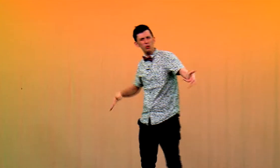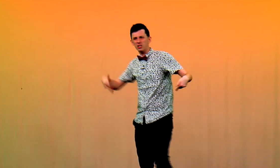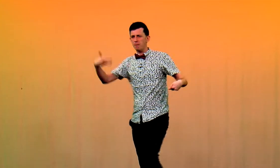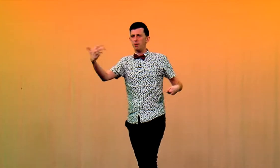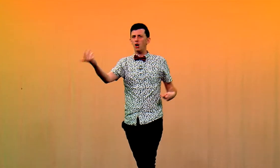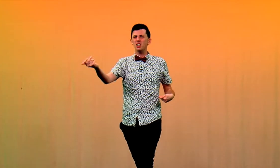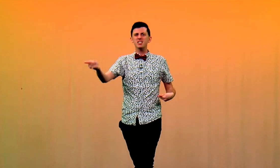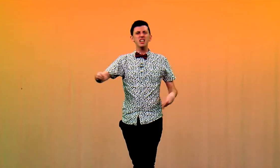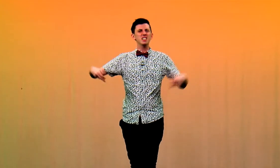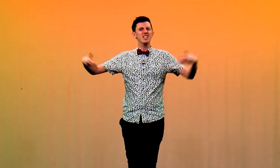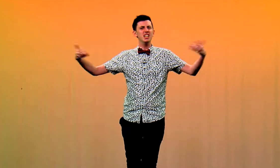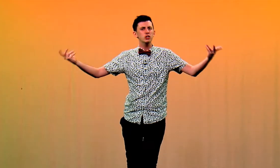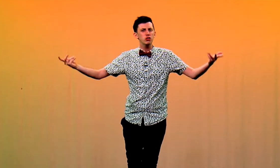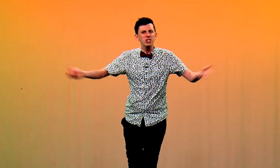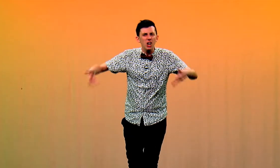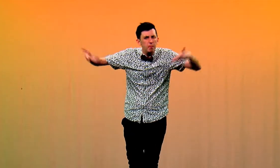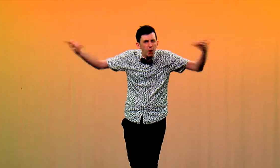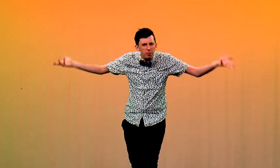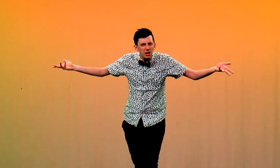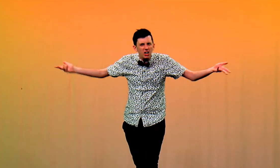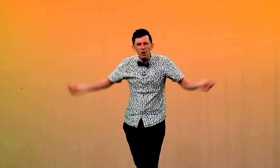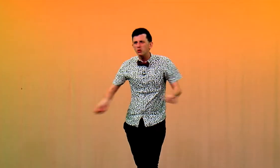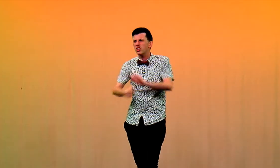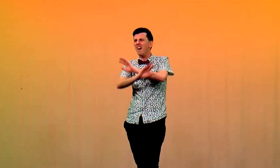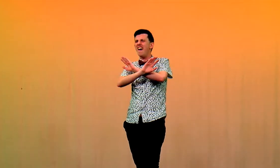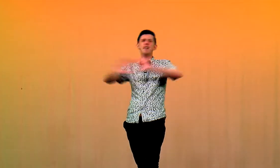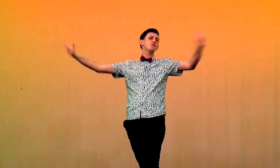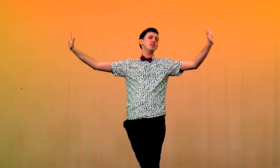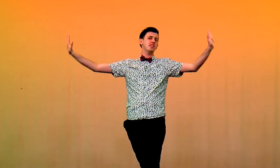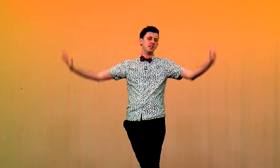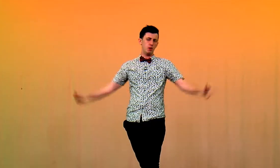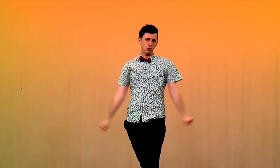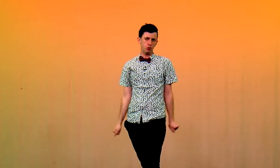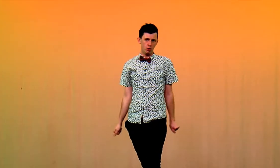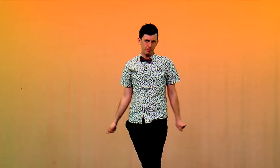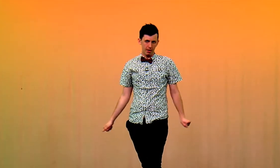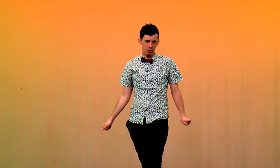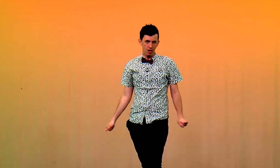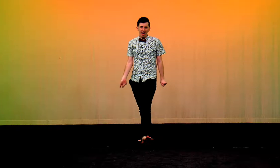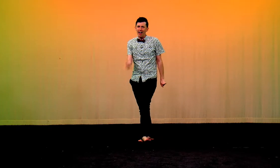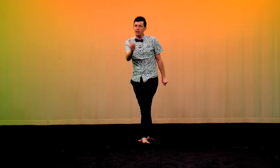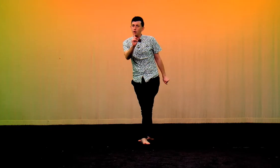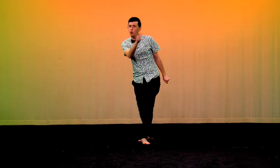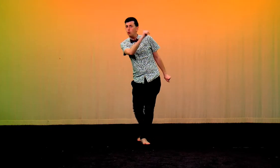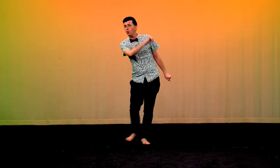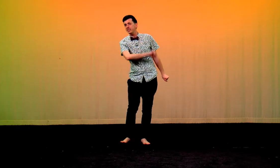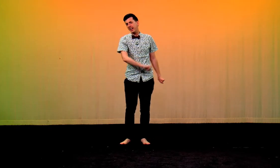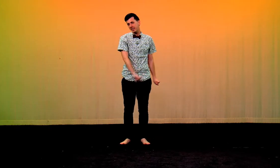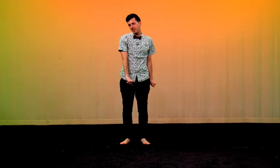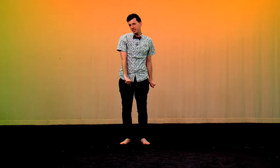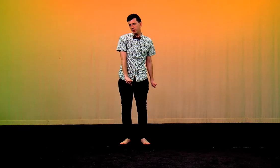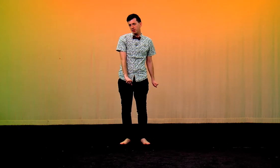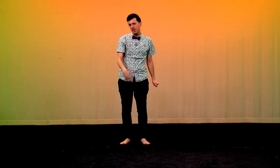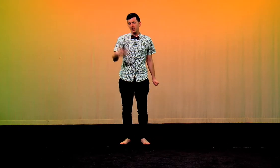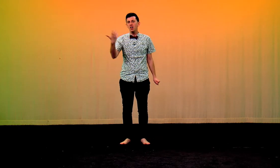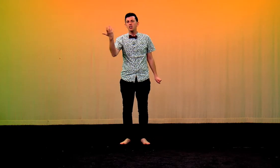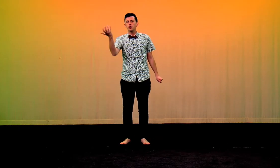and politics, literature, popular culture, everything they would talk about. And they always ate the same thing, the